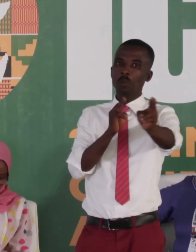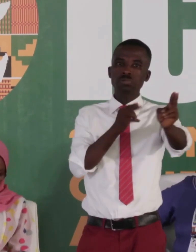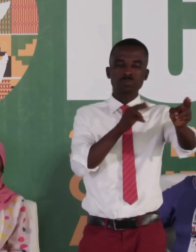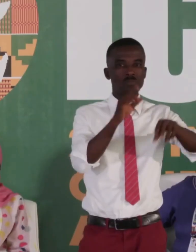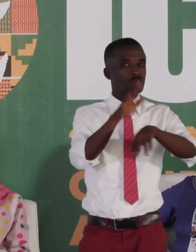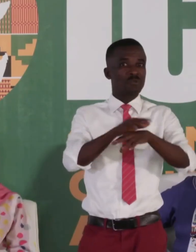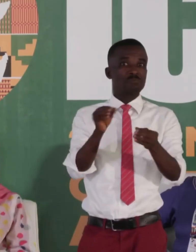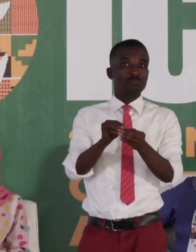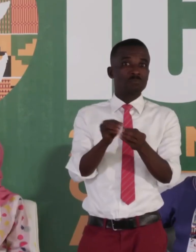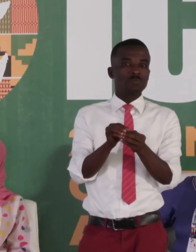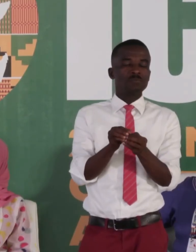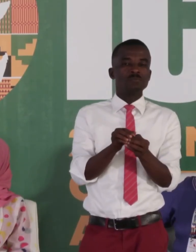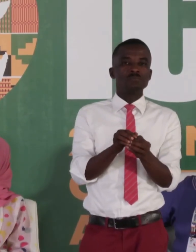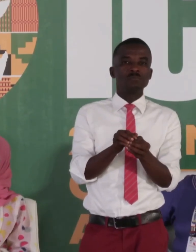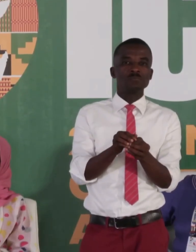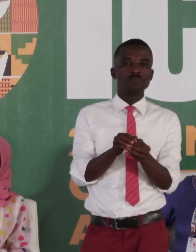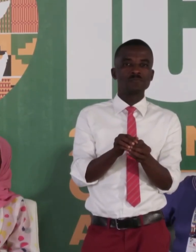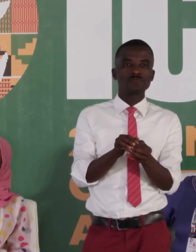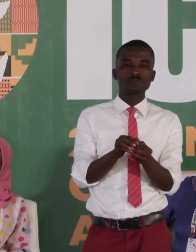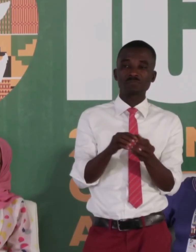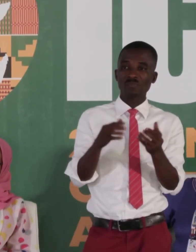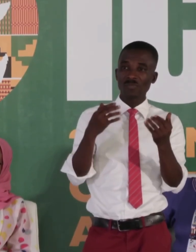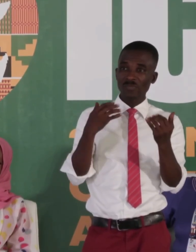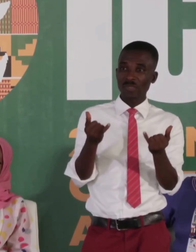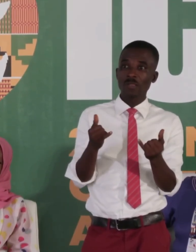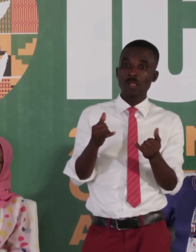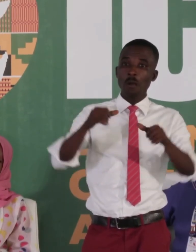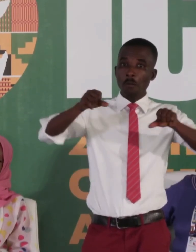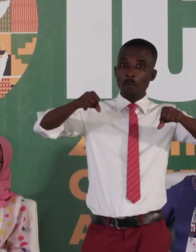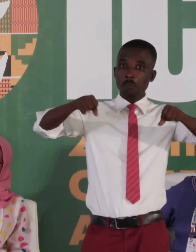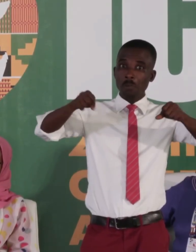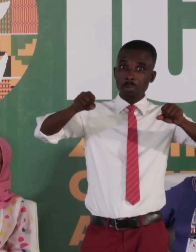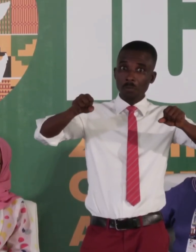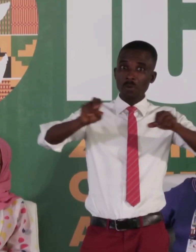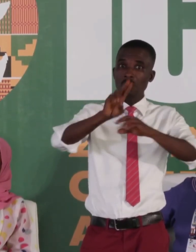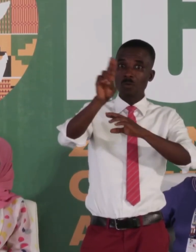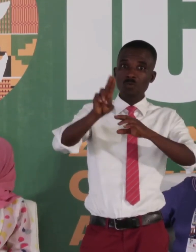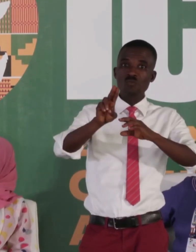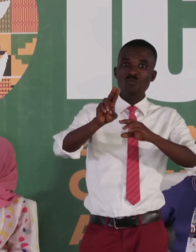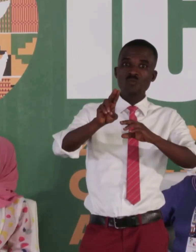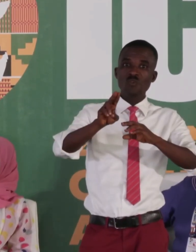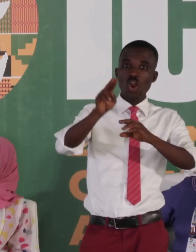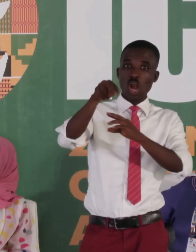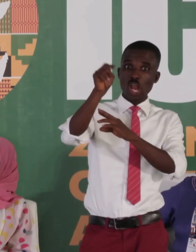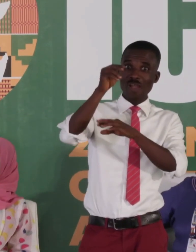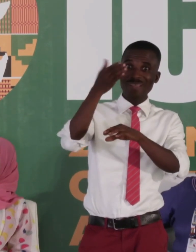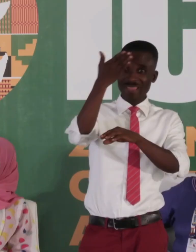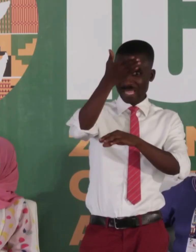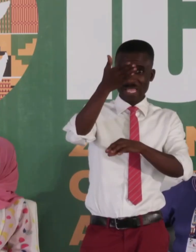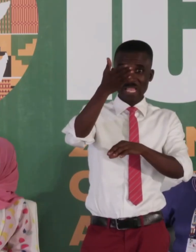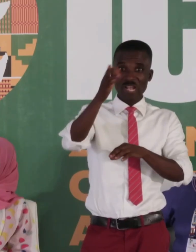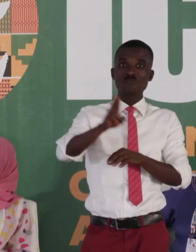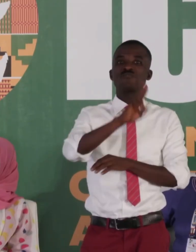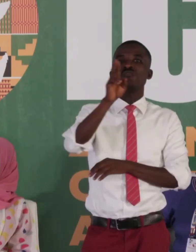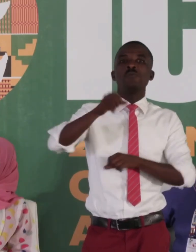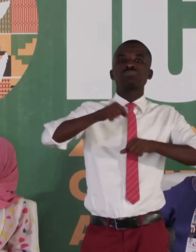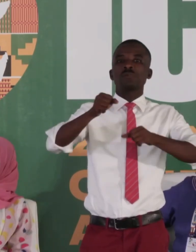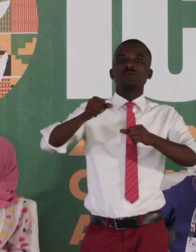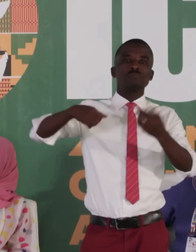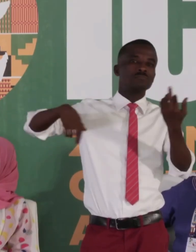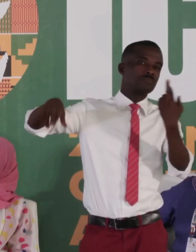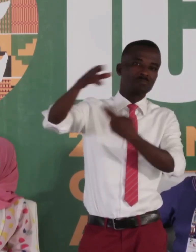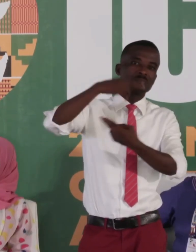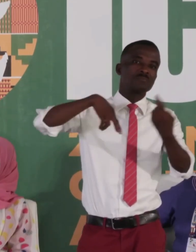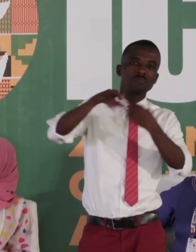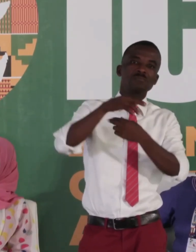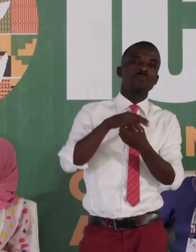propagate a crime. So, but motorbikes are the main source of transport in Bawku. With the ban on the motorbike,